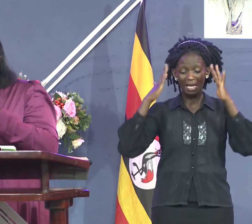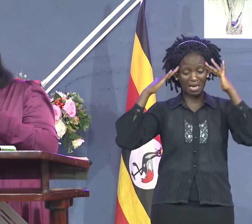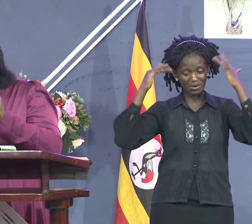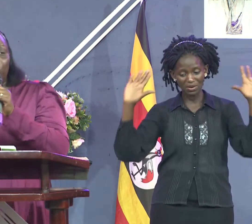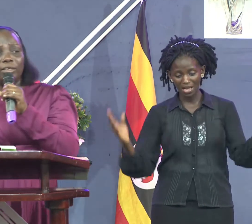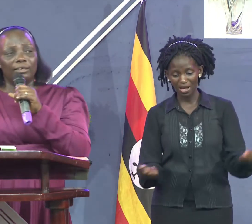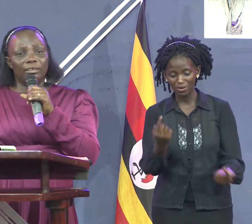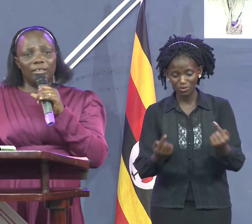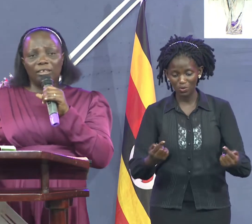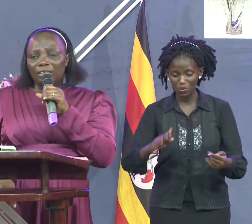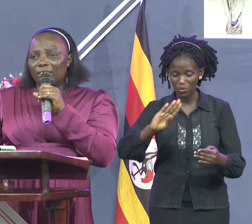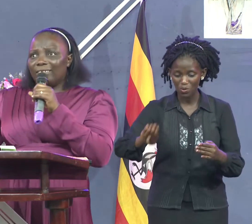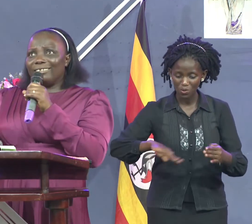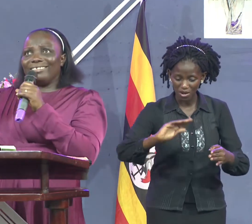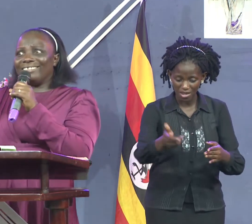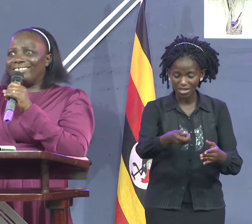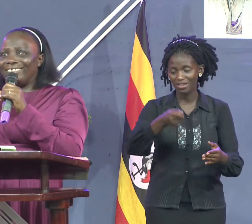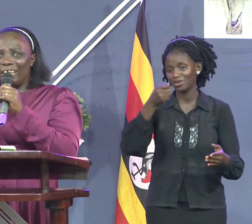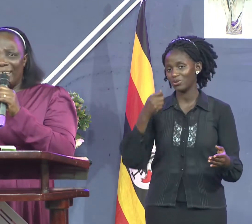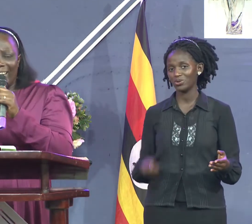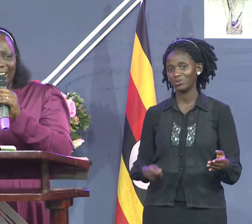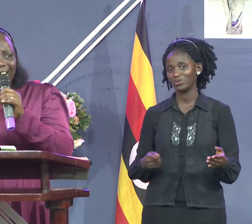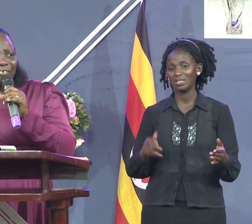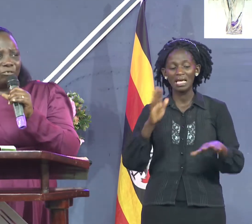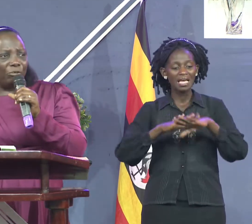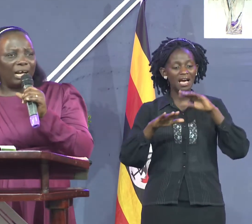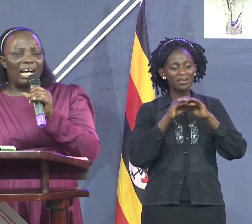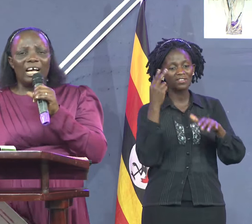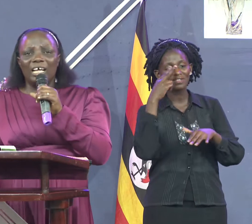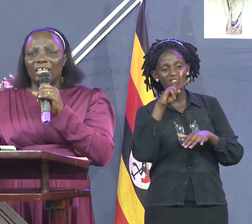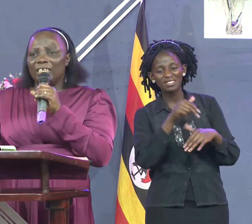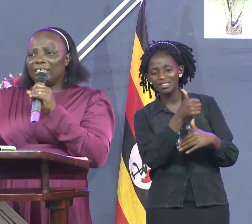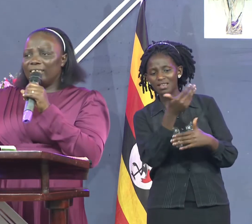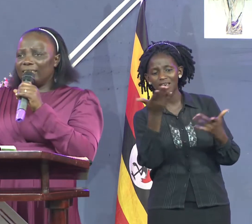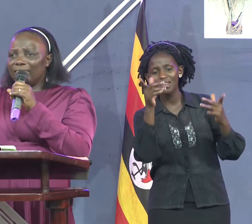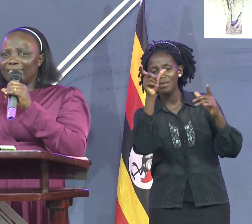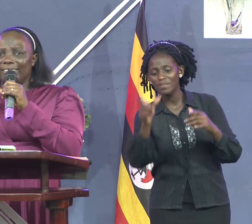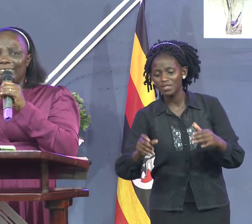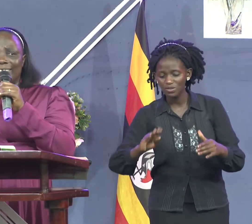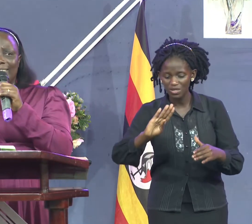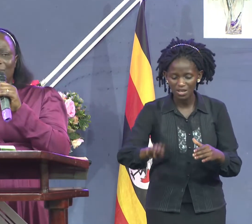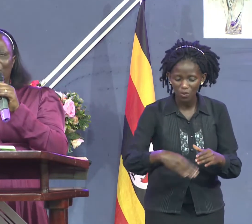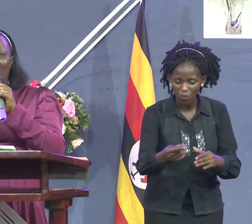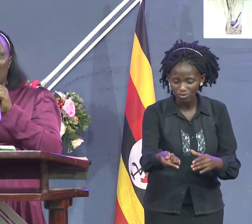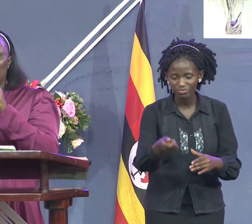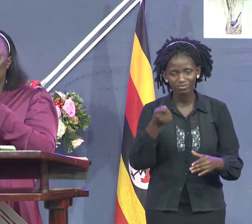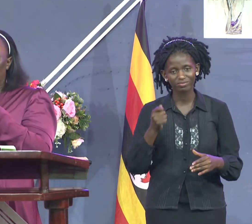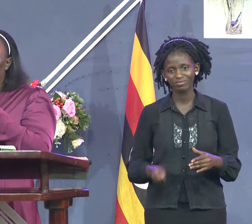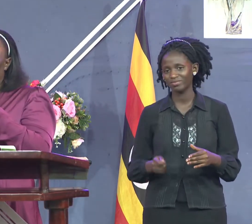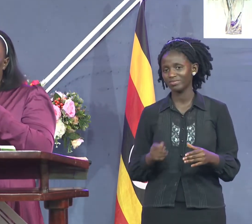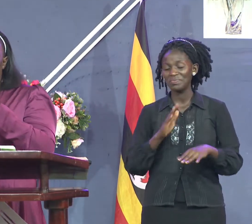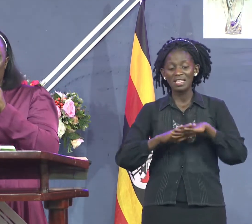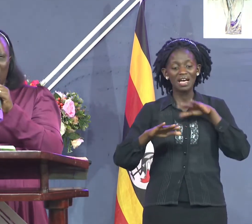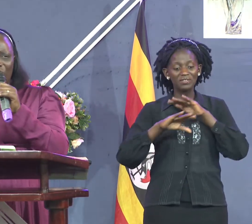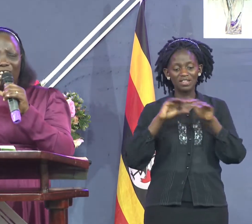you. For I don't know how to prepare it. I've never seen someone mingle